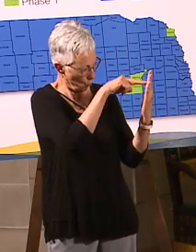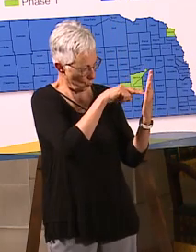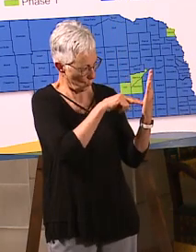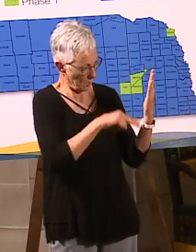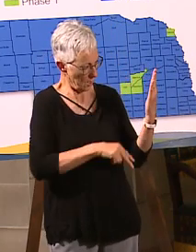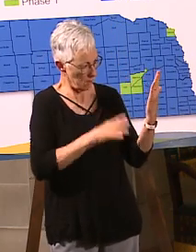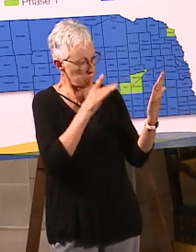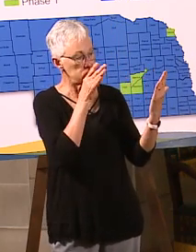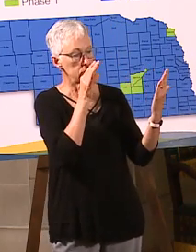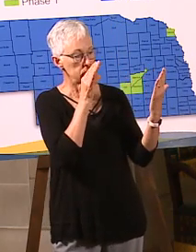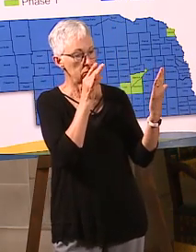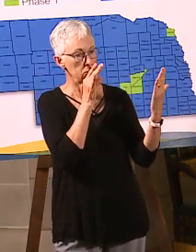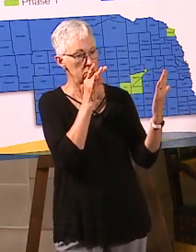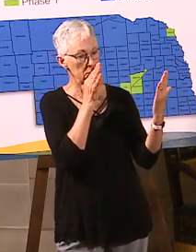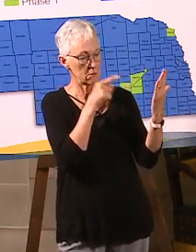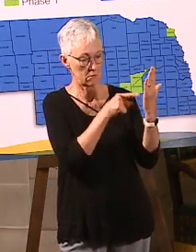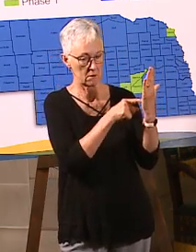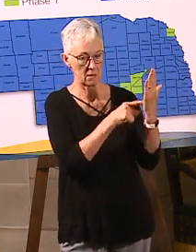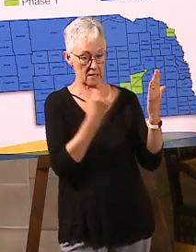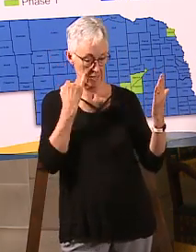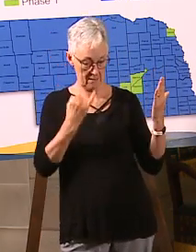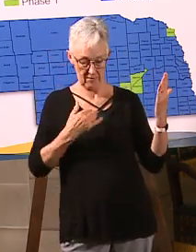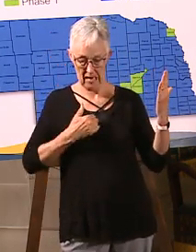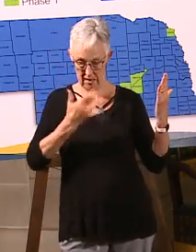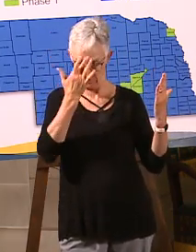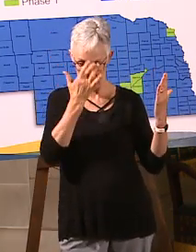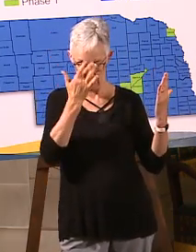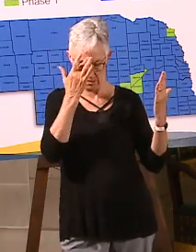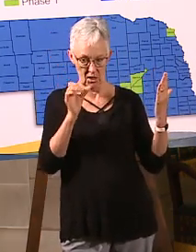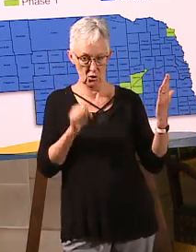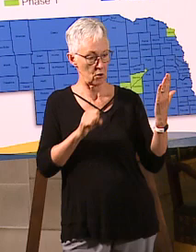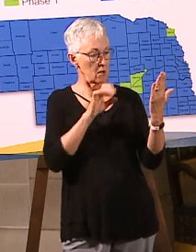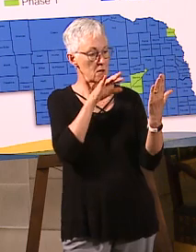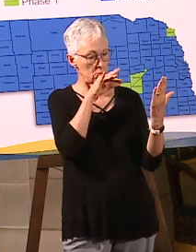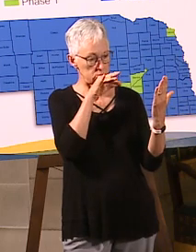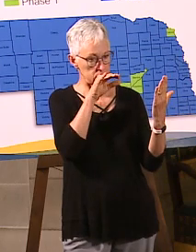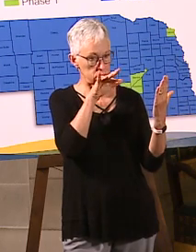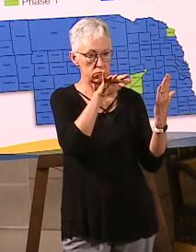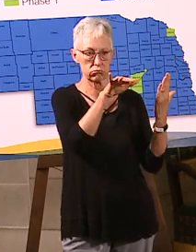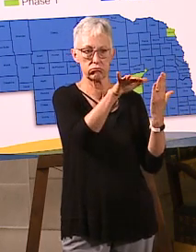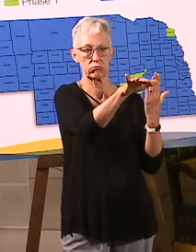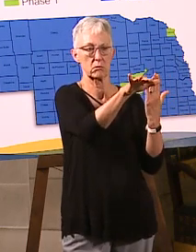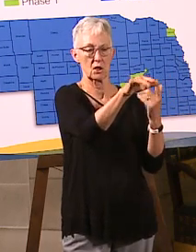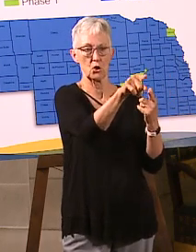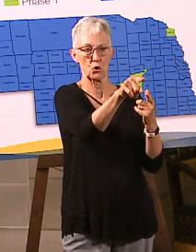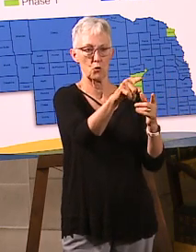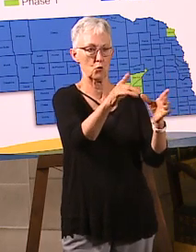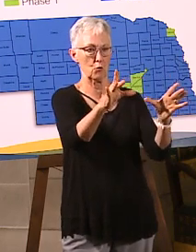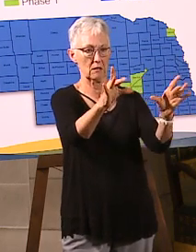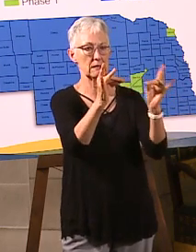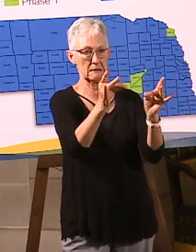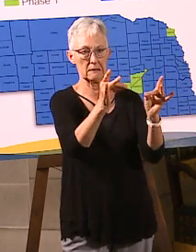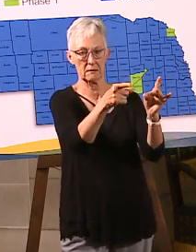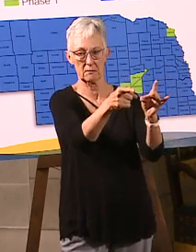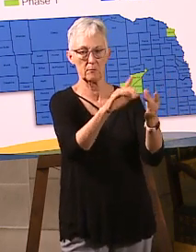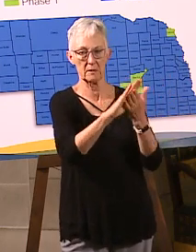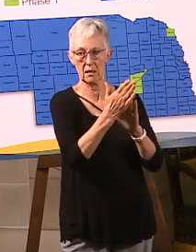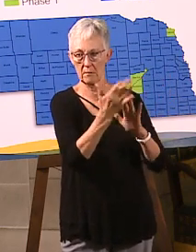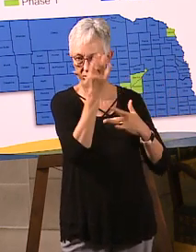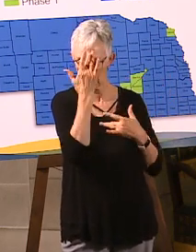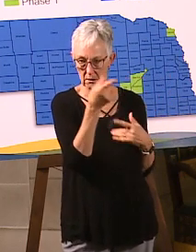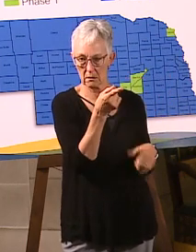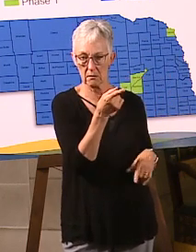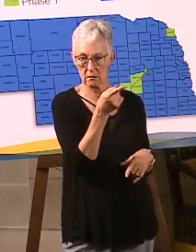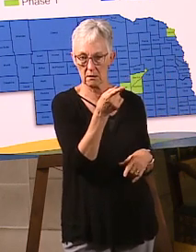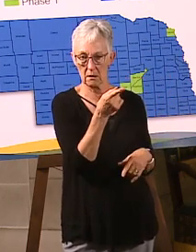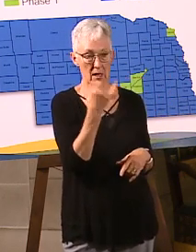at you. If they're infected, they could infect you. And so if they come infected, then and you may end up then having to be quarantined if they